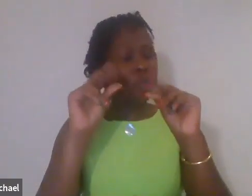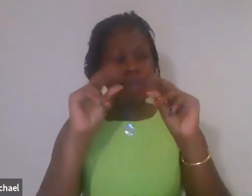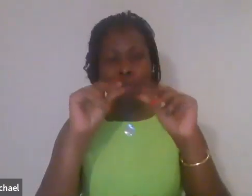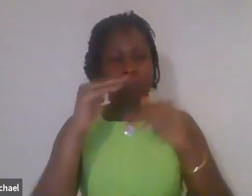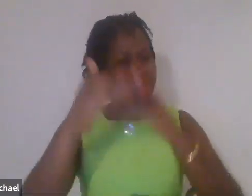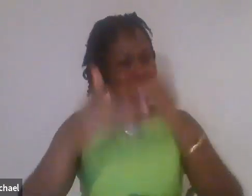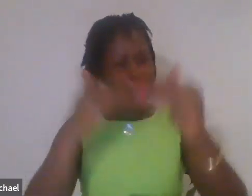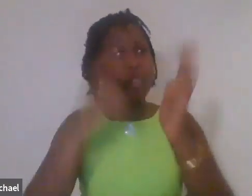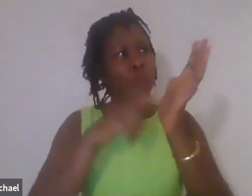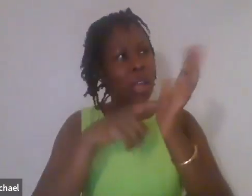plan.